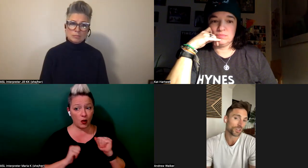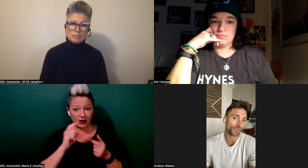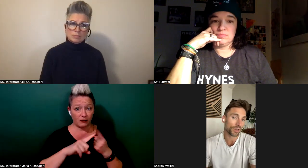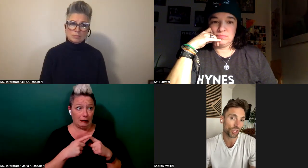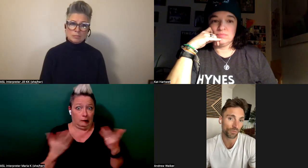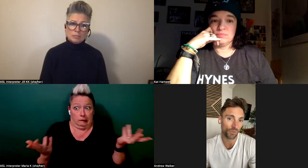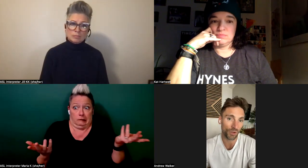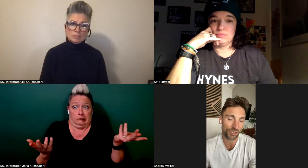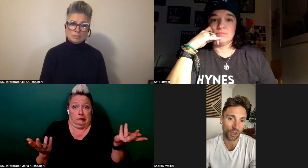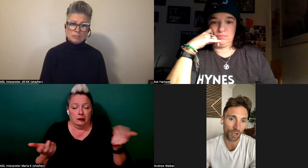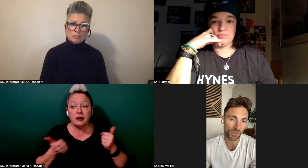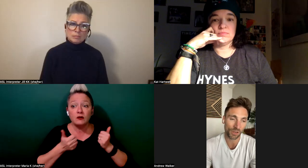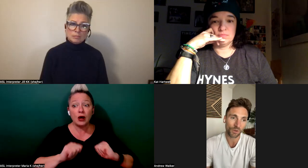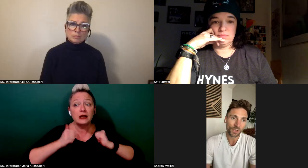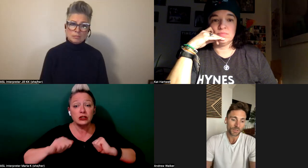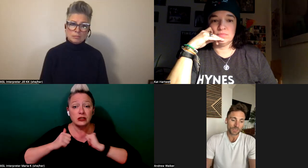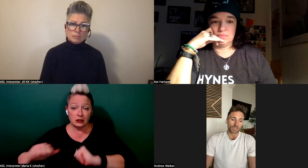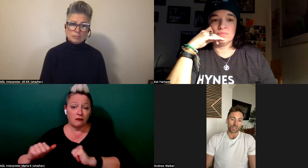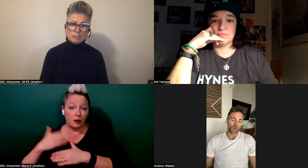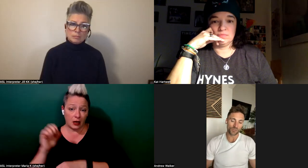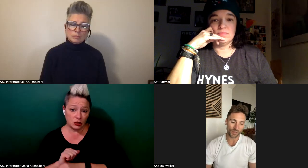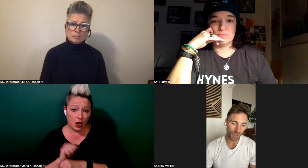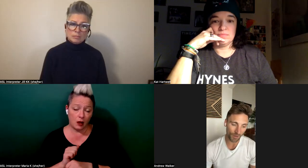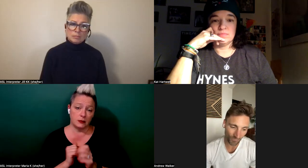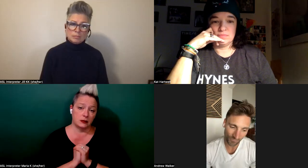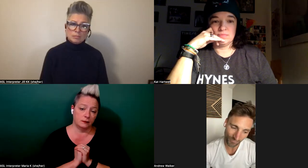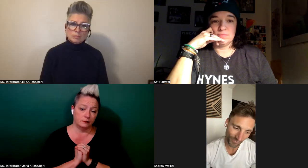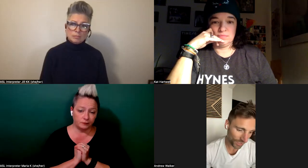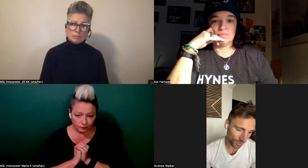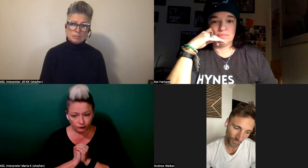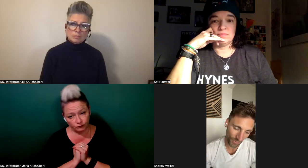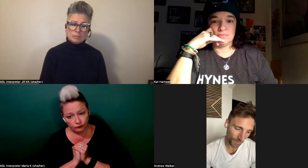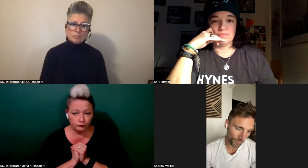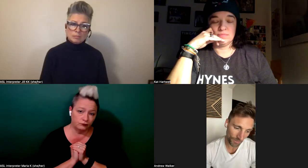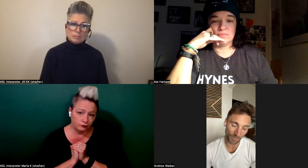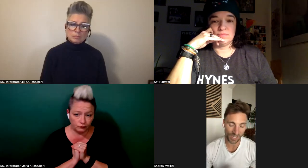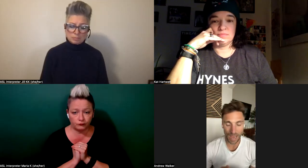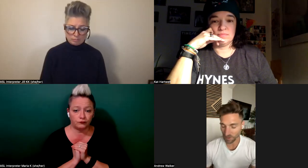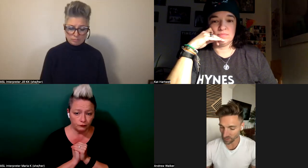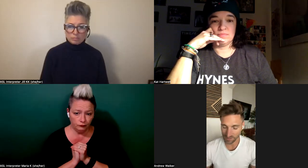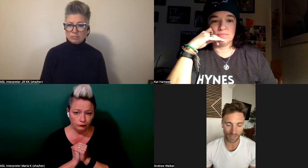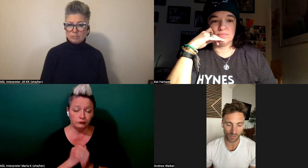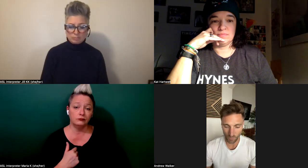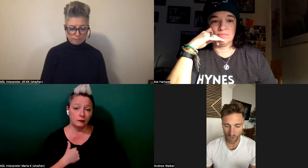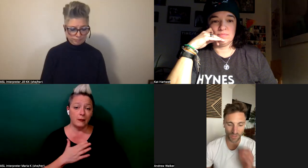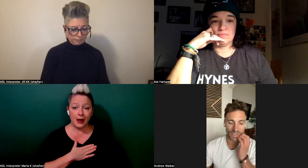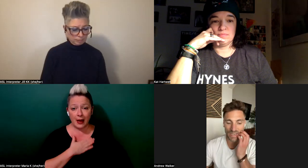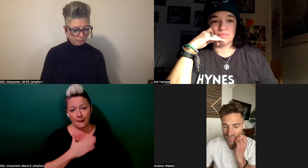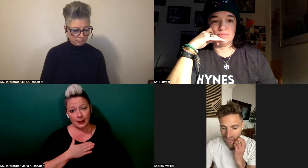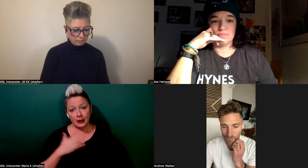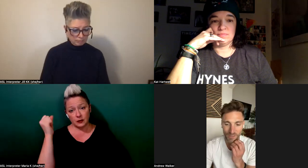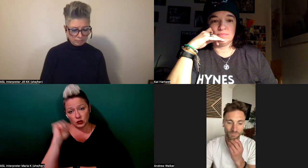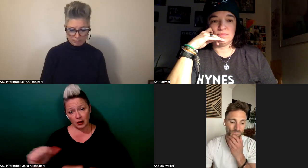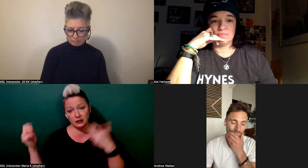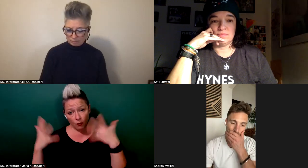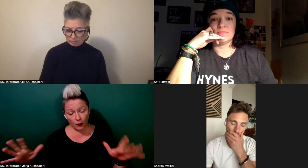know. They just have to audition for their next job. So, you know, it's you know, I'm just happy that it's over with. It needed